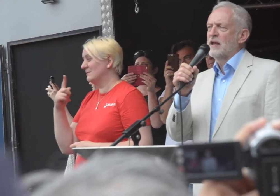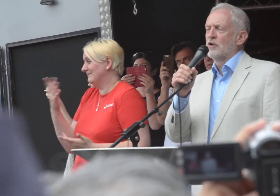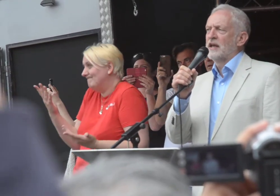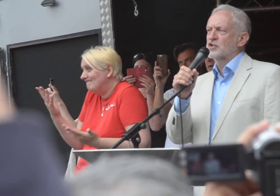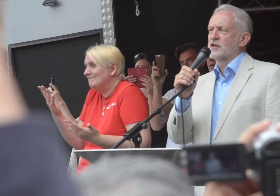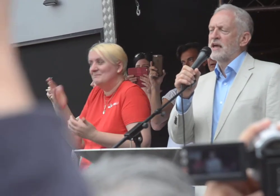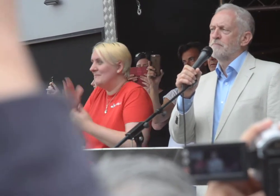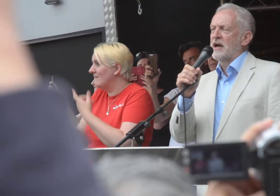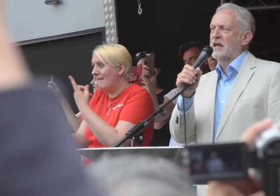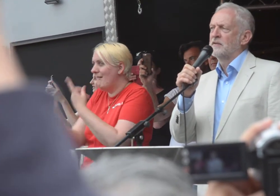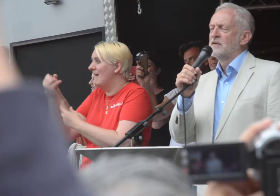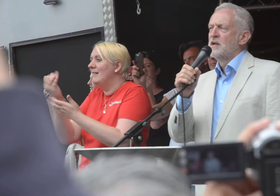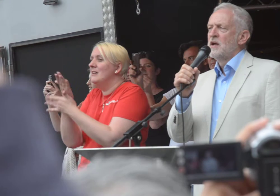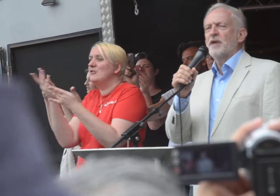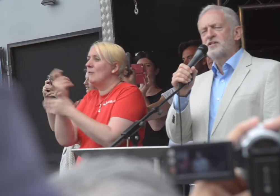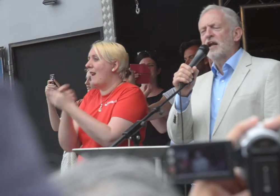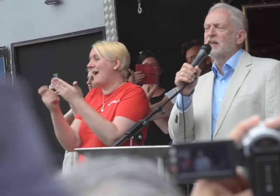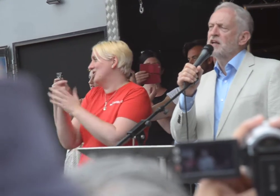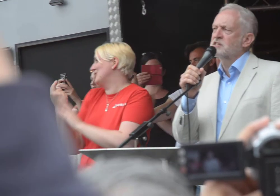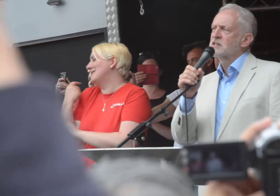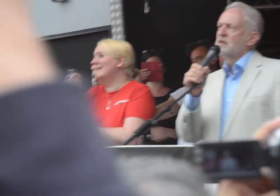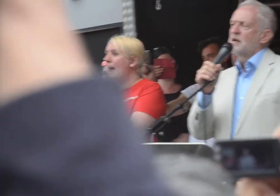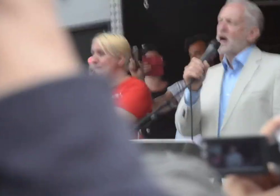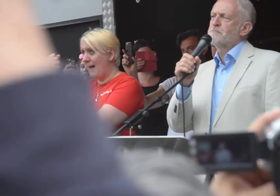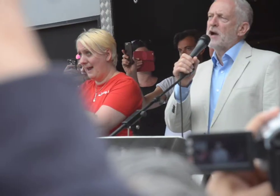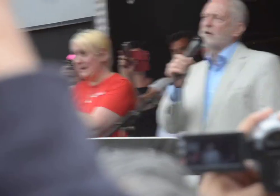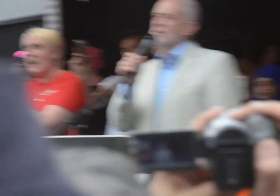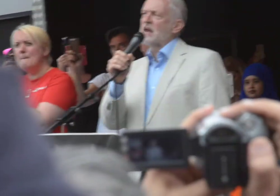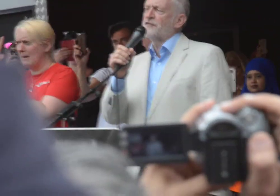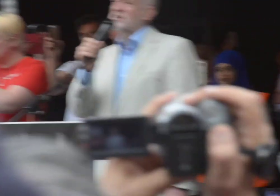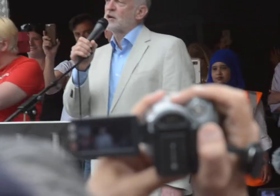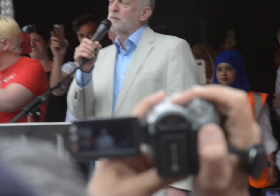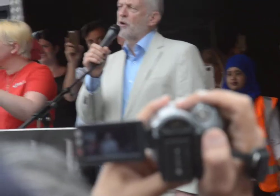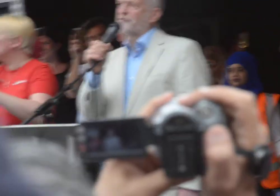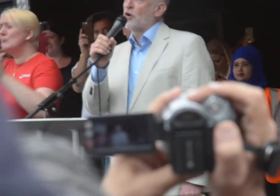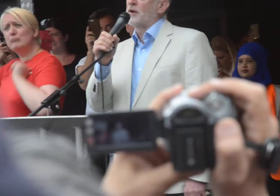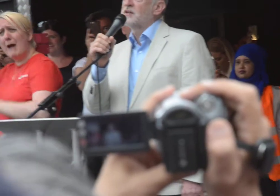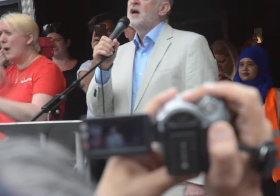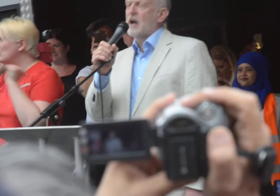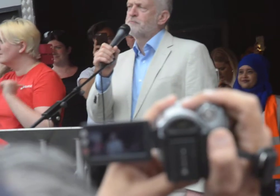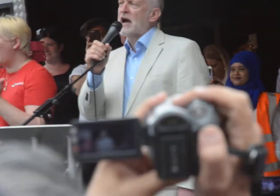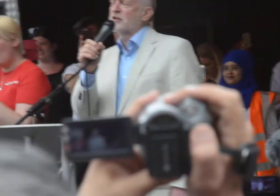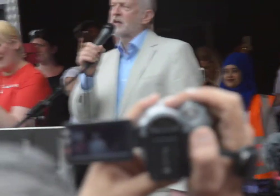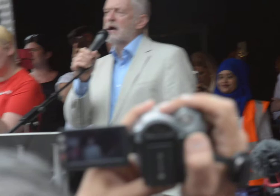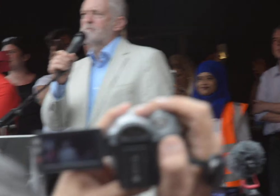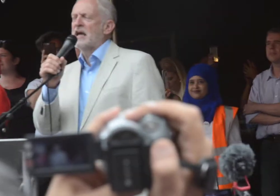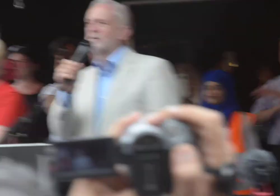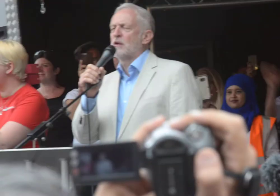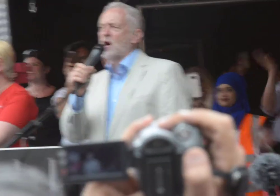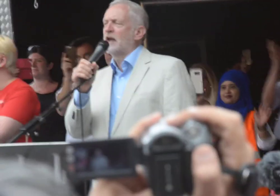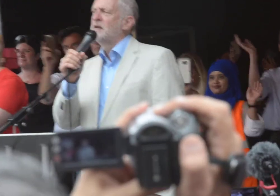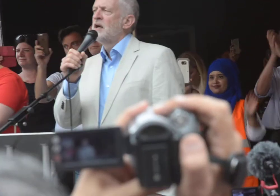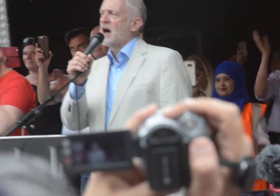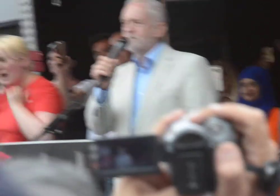the general election campaign. But I tell you this, I'm proud of the manifesto we put forward, I'm proud of the campaign